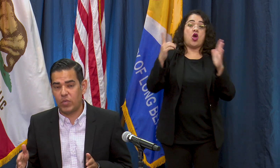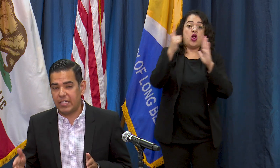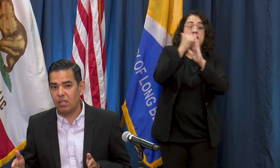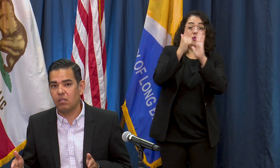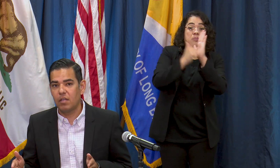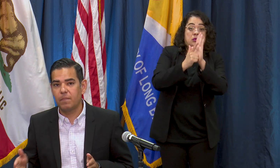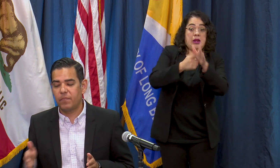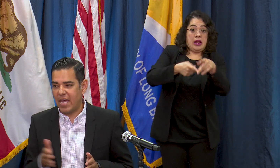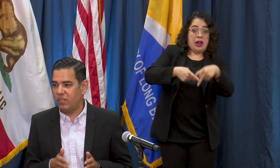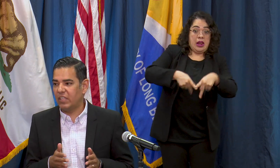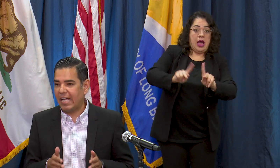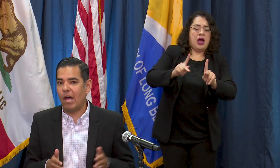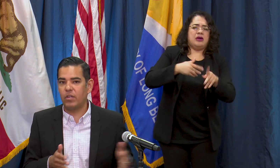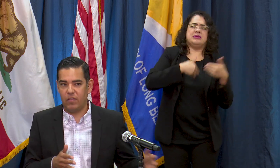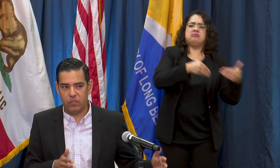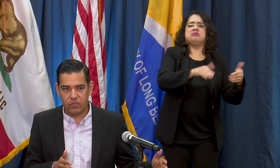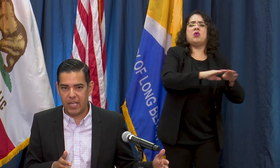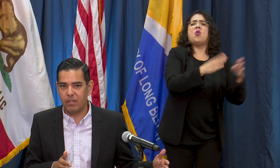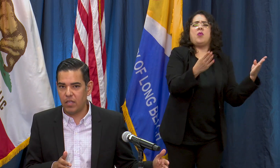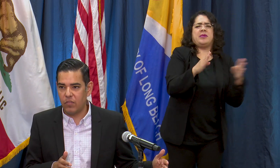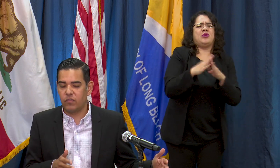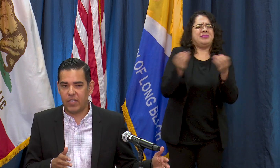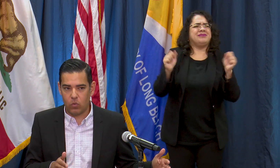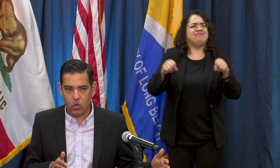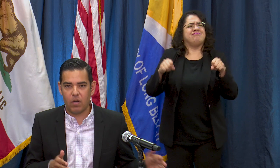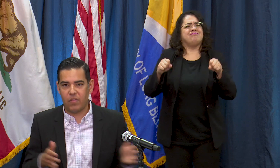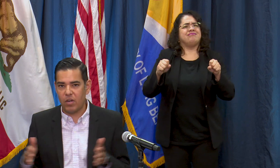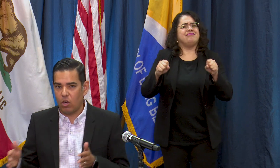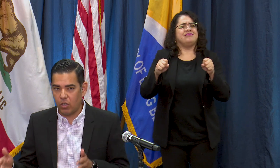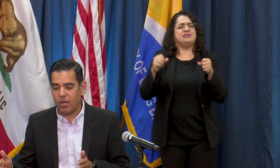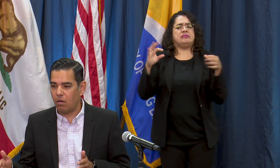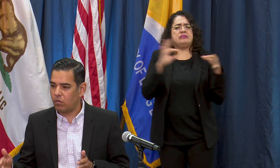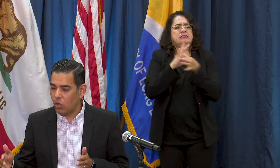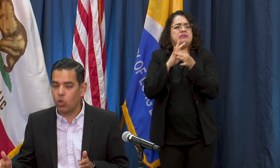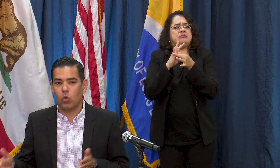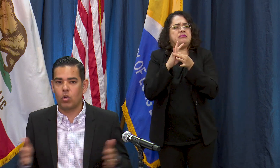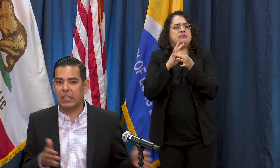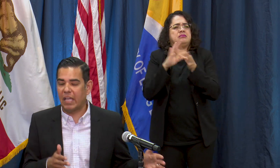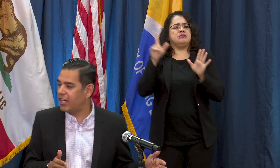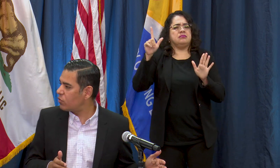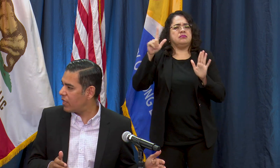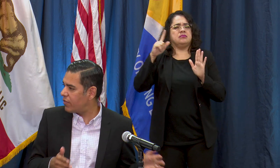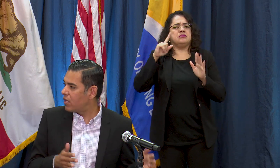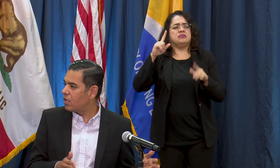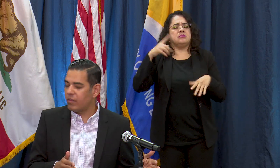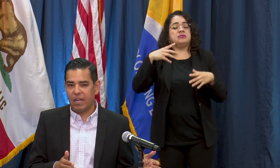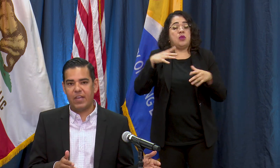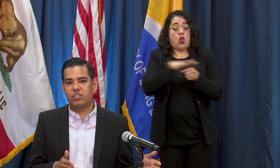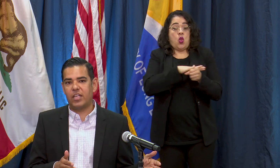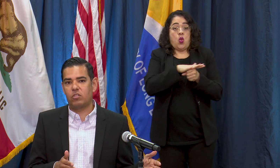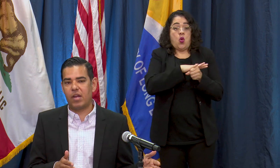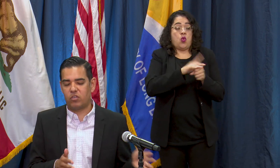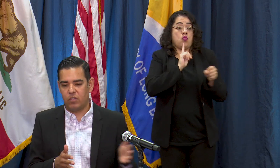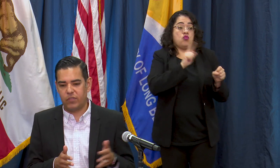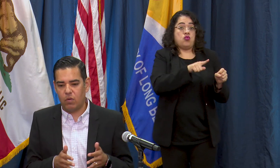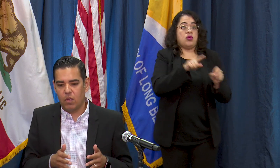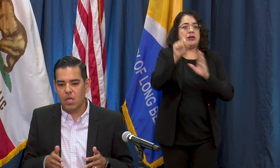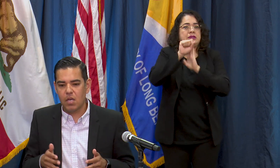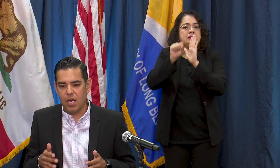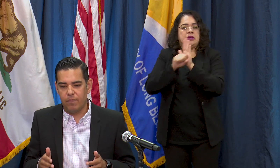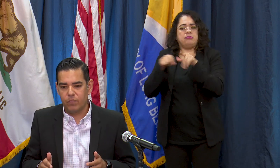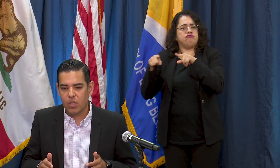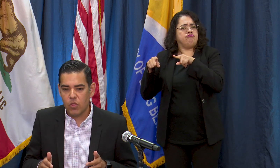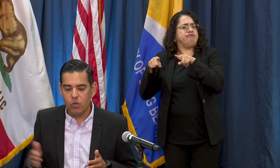relates to retail. That is allowed in the state order, and our local order aligns with kind of that state direction.